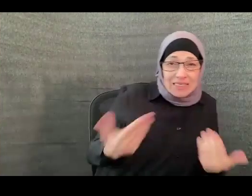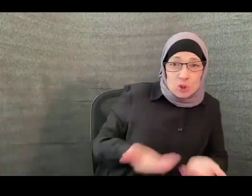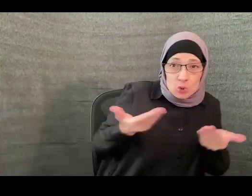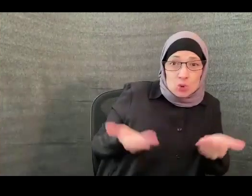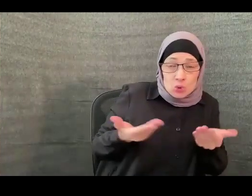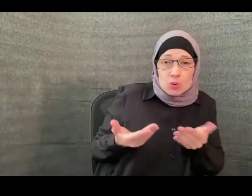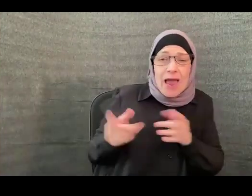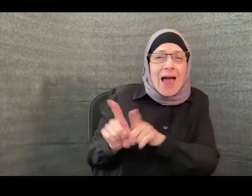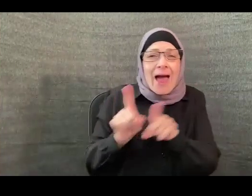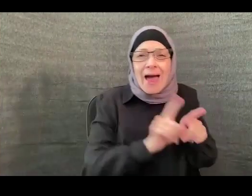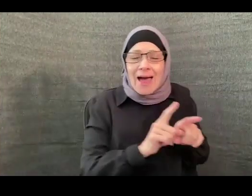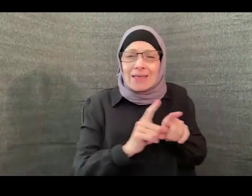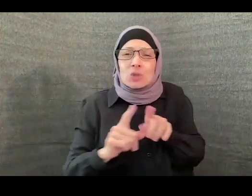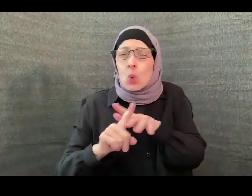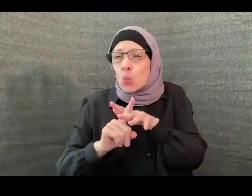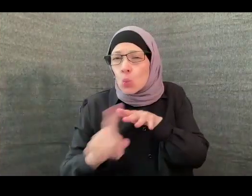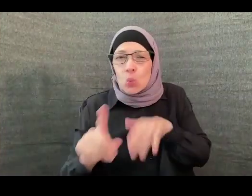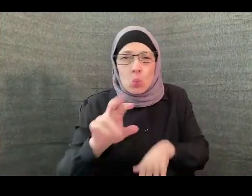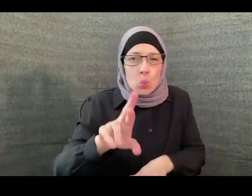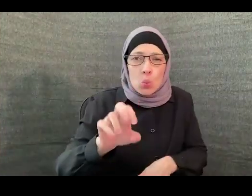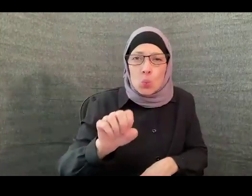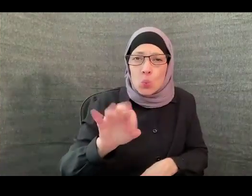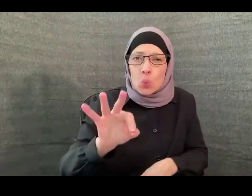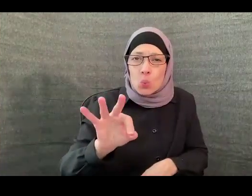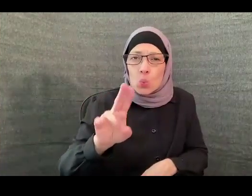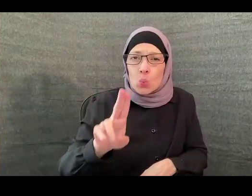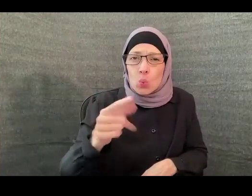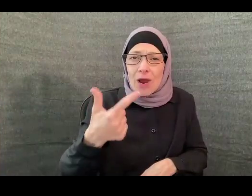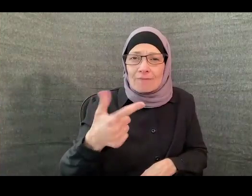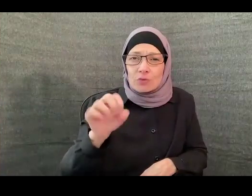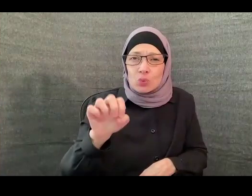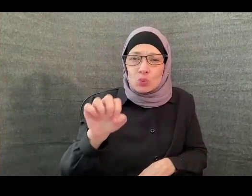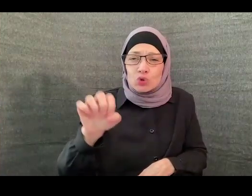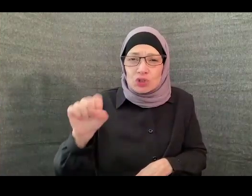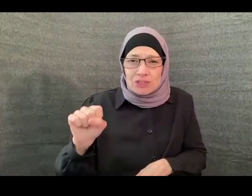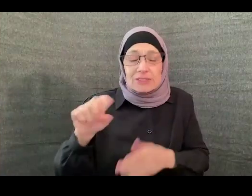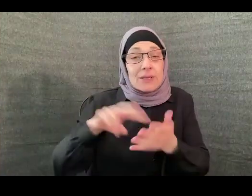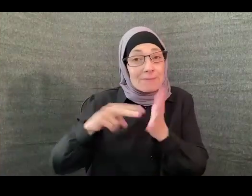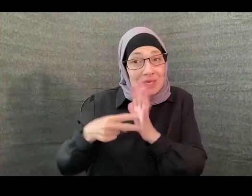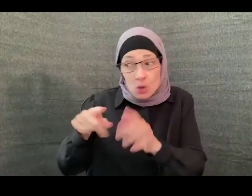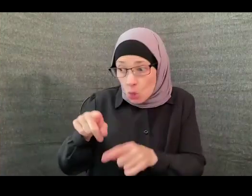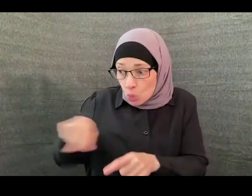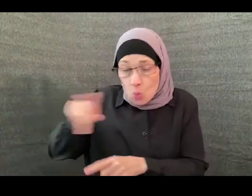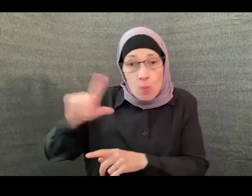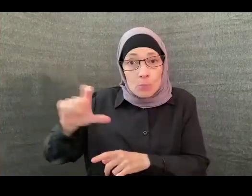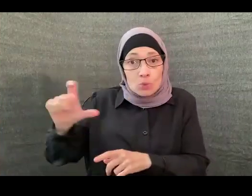meaning people who have been displaced and driven out of their own country altogether.